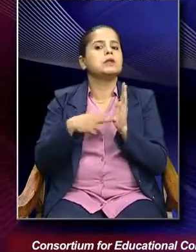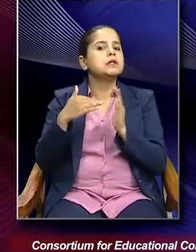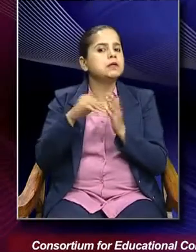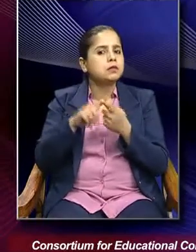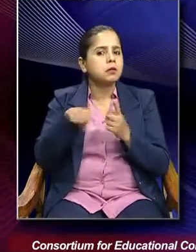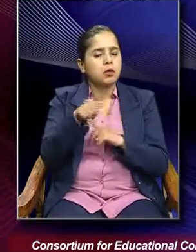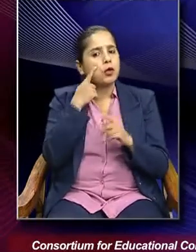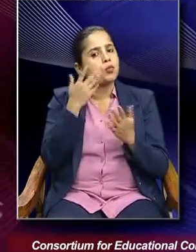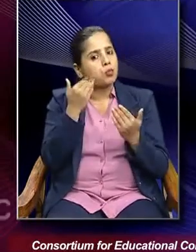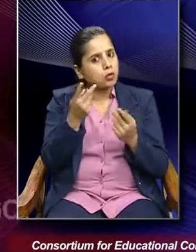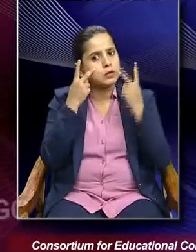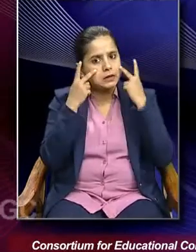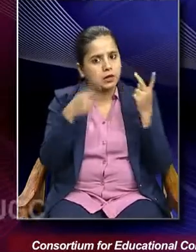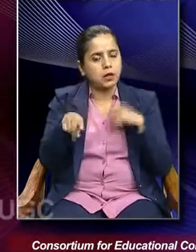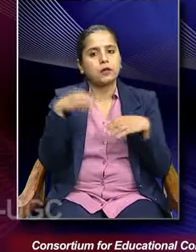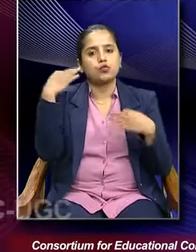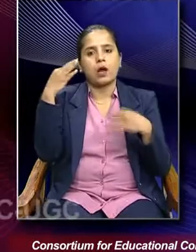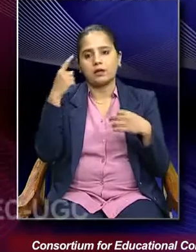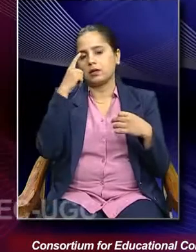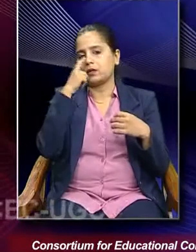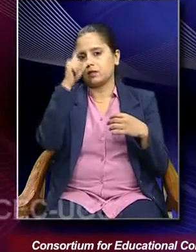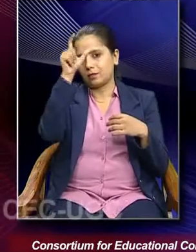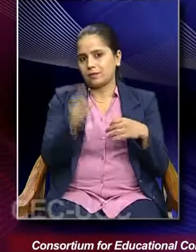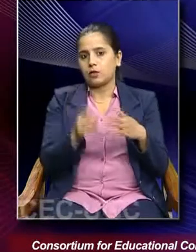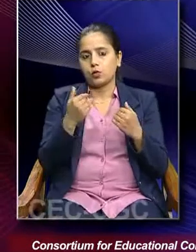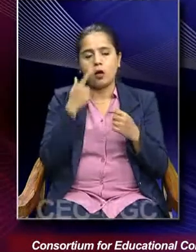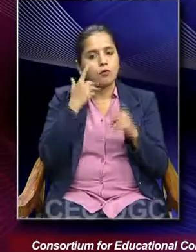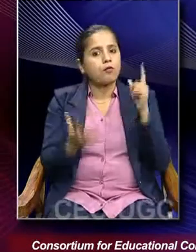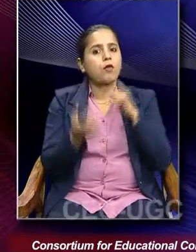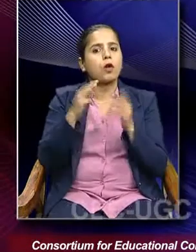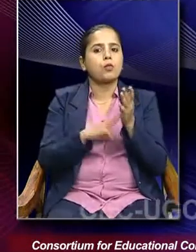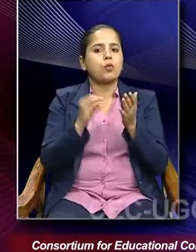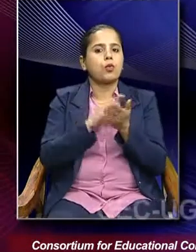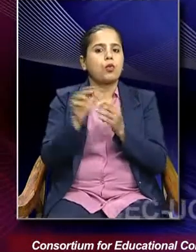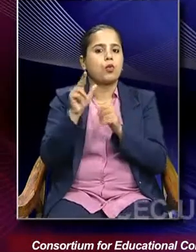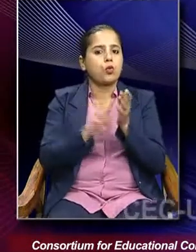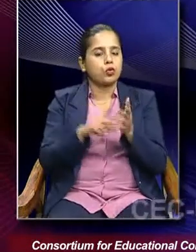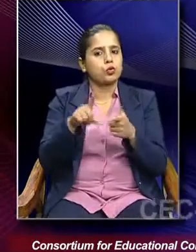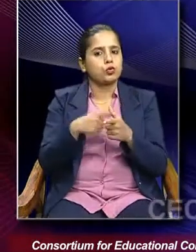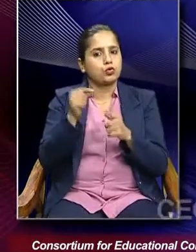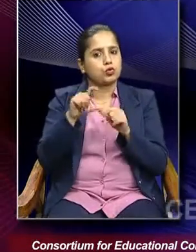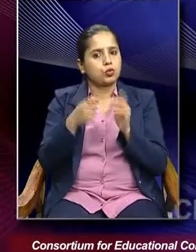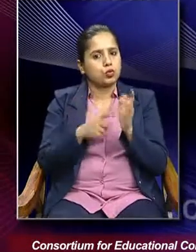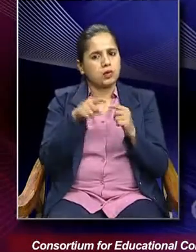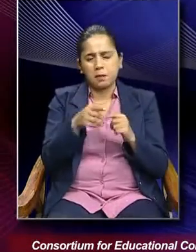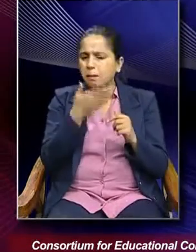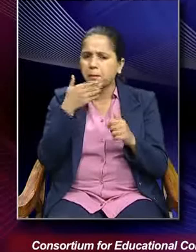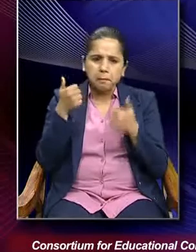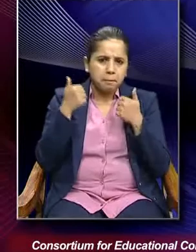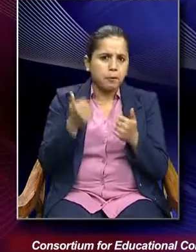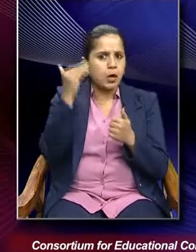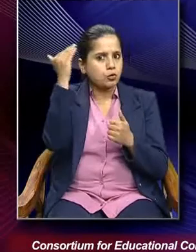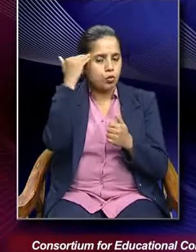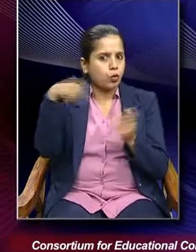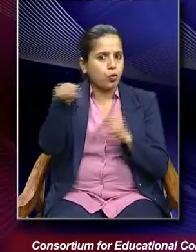be that of the dancing girl. Found in Mohenjo-daro, it is one of the best known